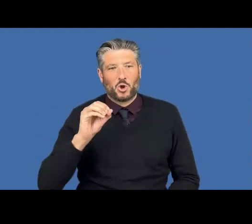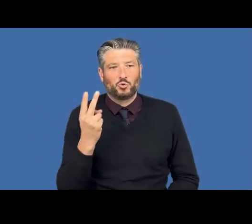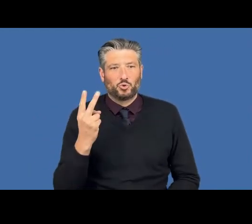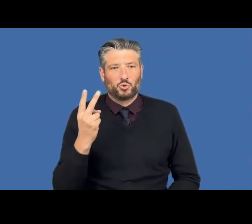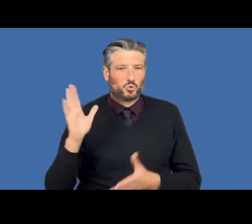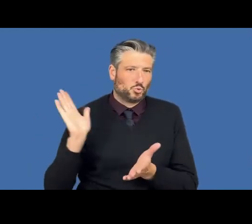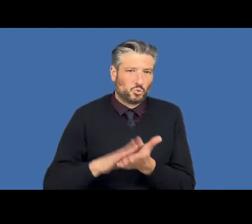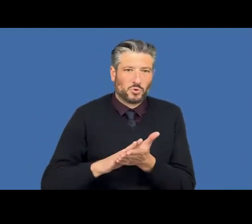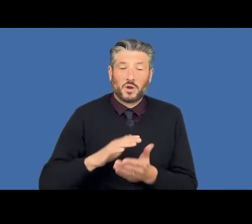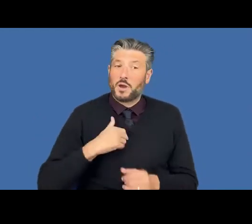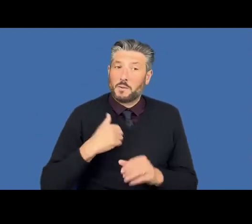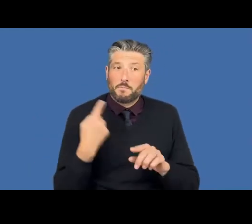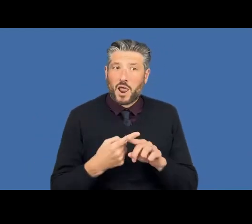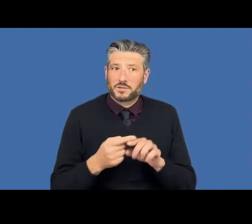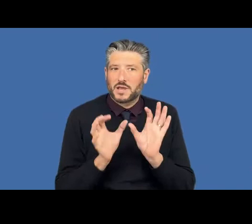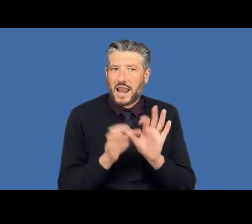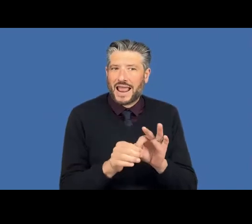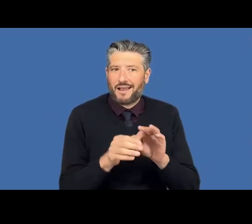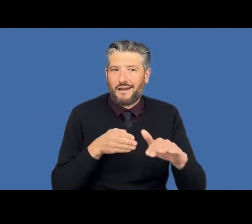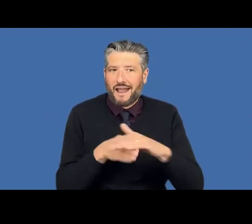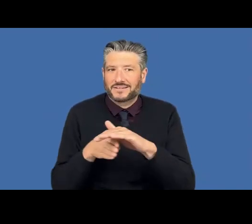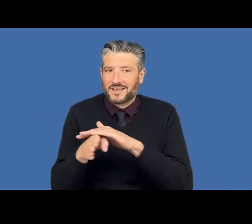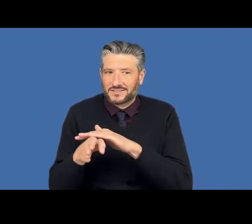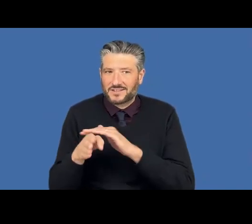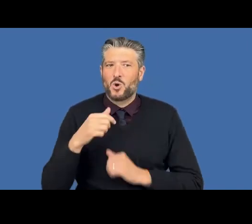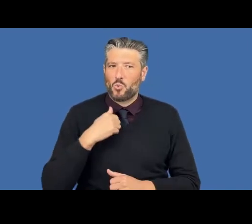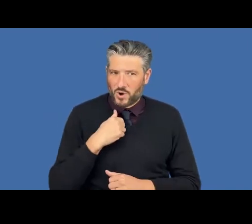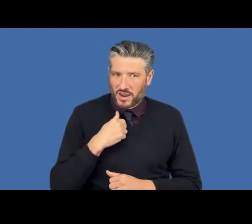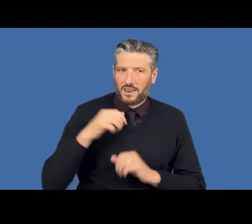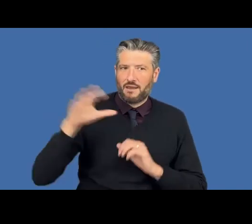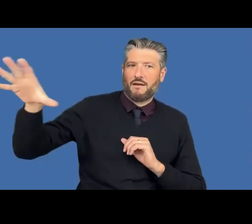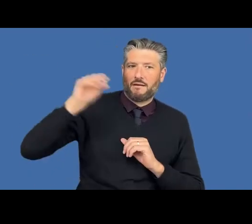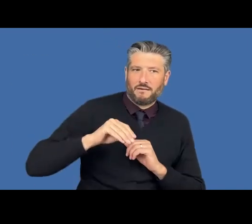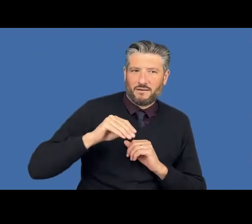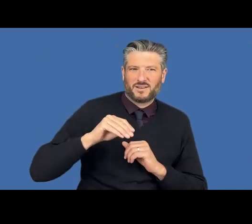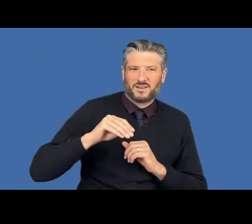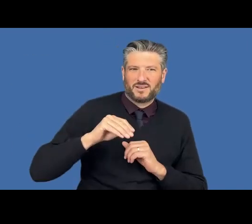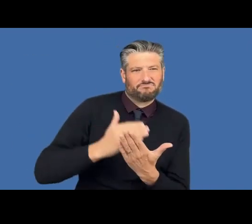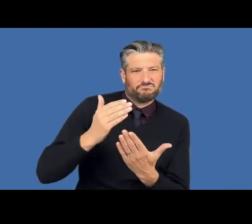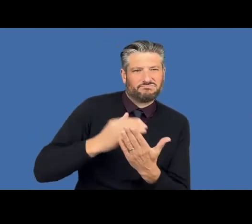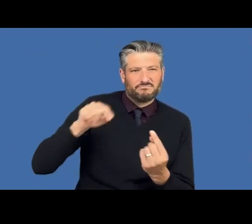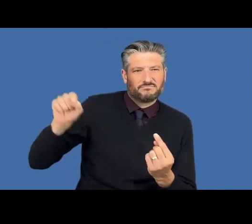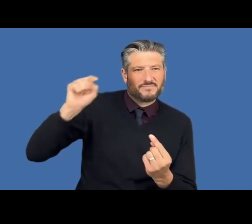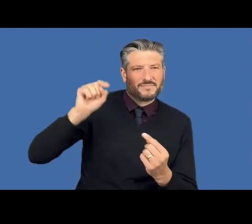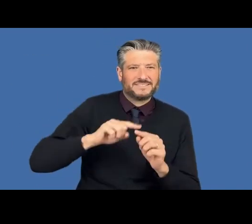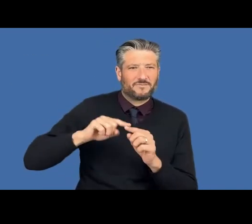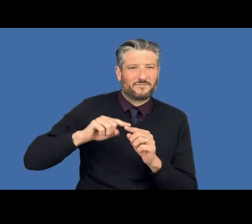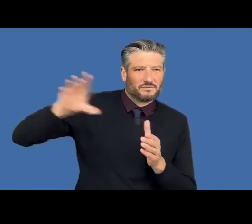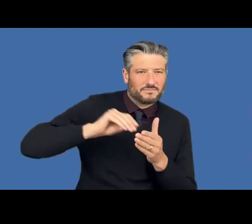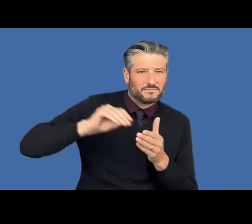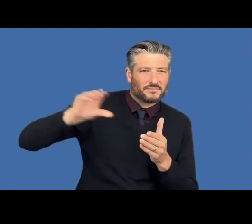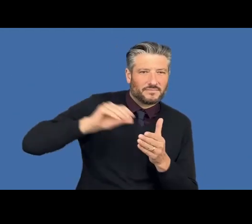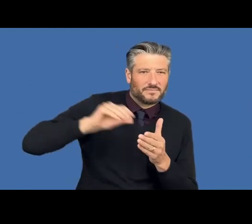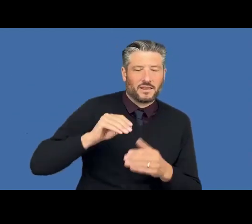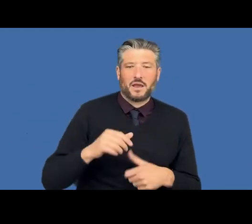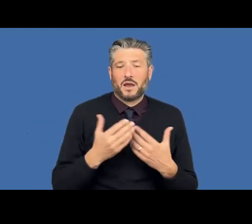accessibility. And in fact, I go one step further and I say we should be treating exclusion like pollution,